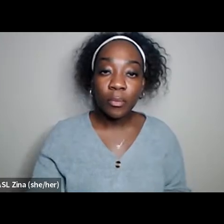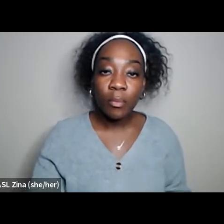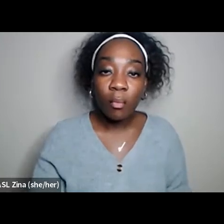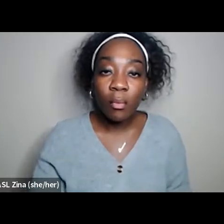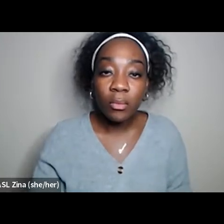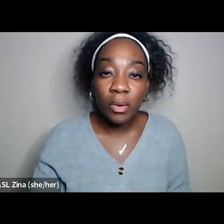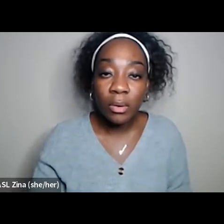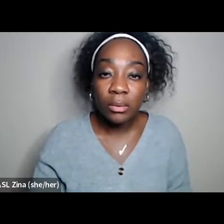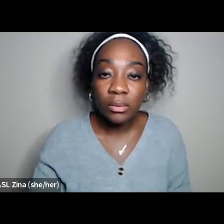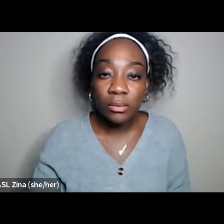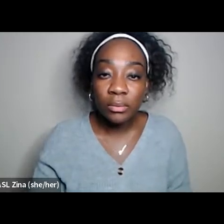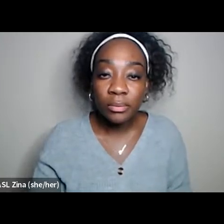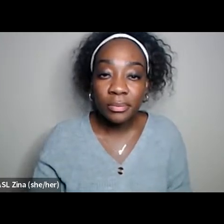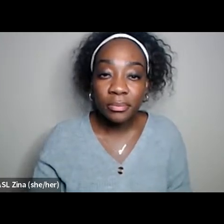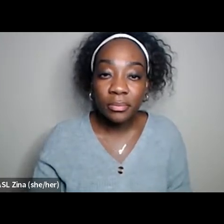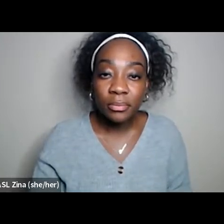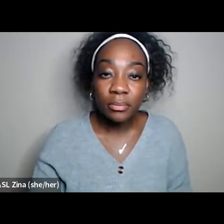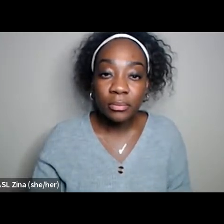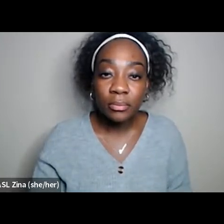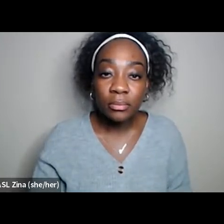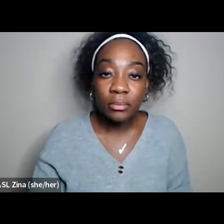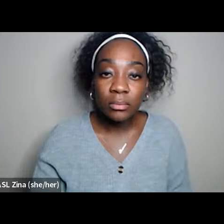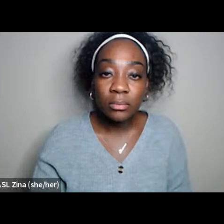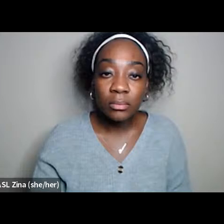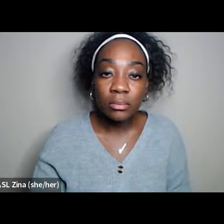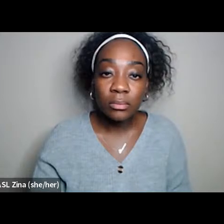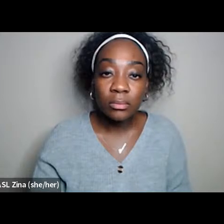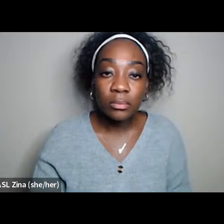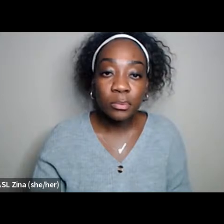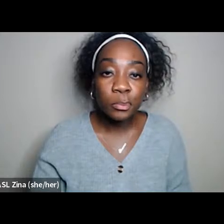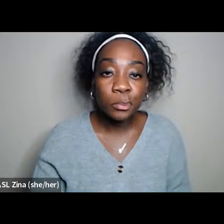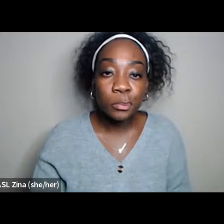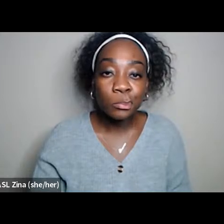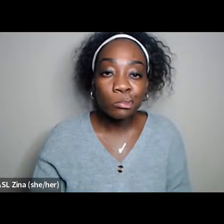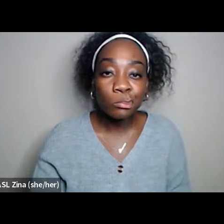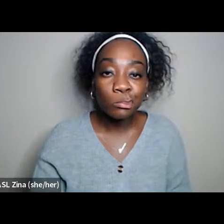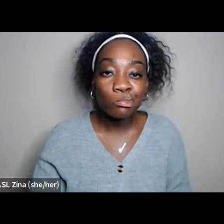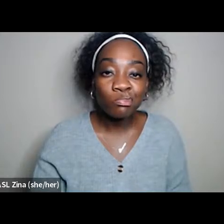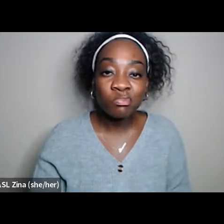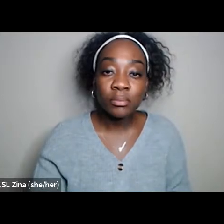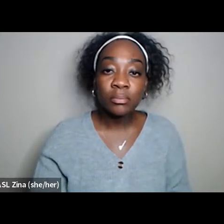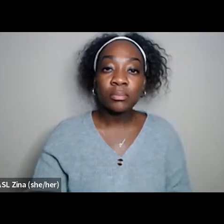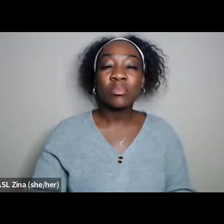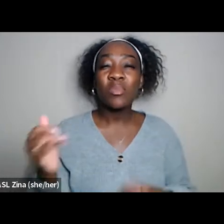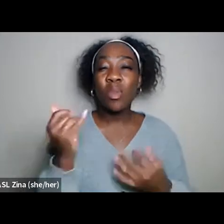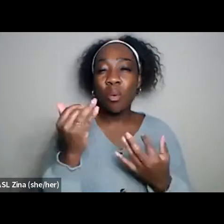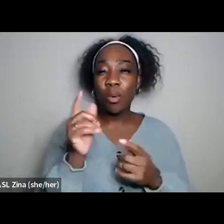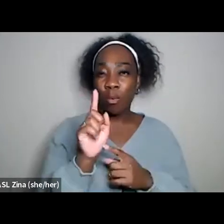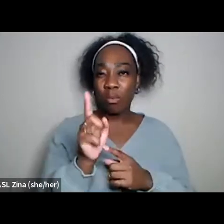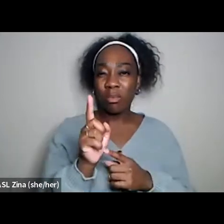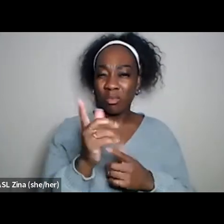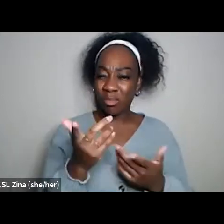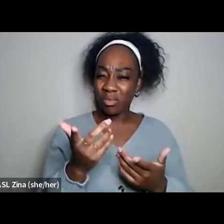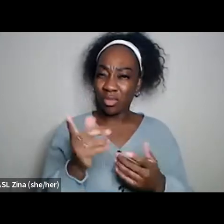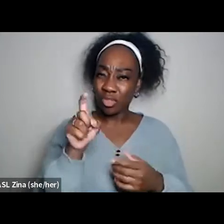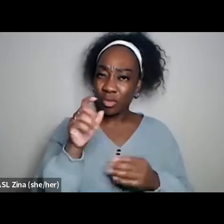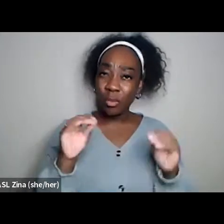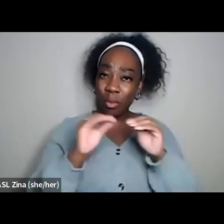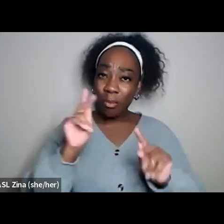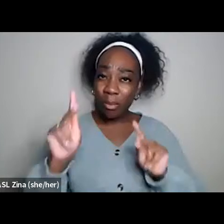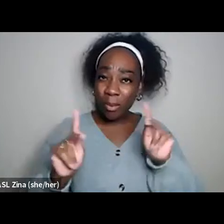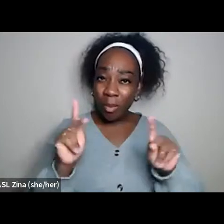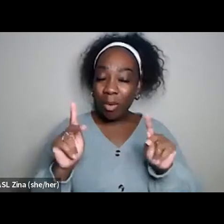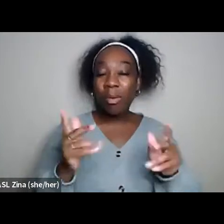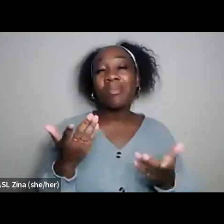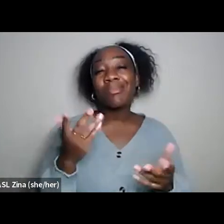Let's see. Let's give it one more minute because I know we have way more than this usually by now. People are running late